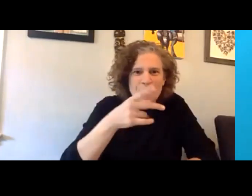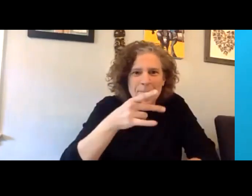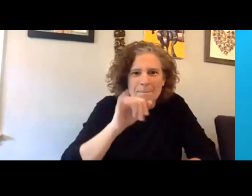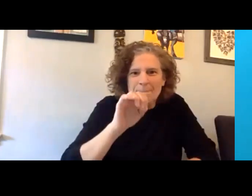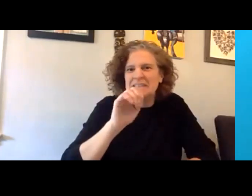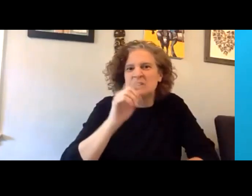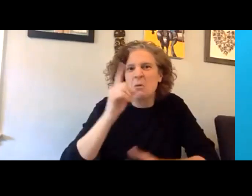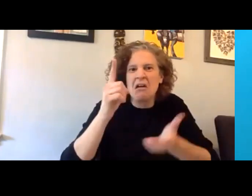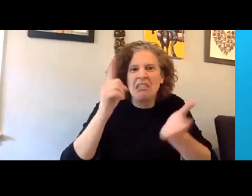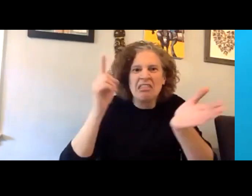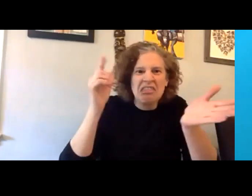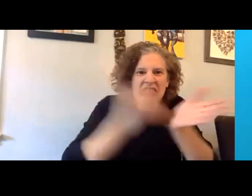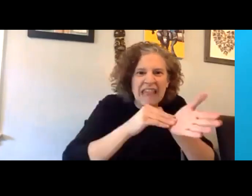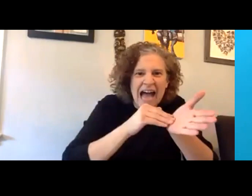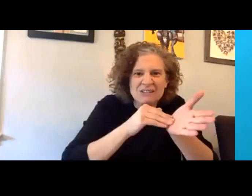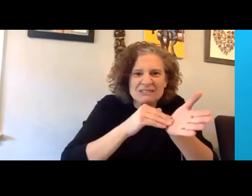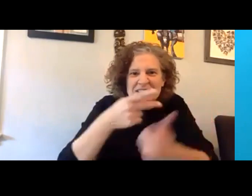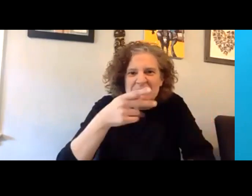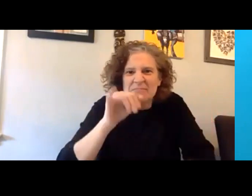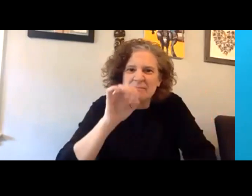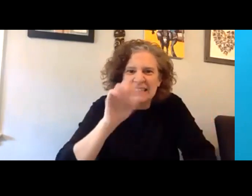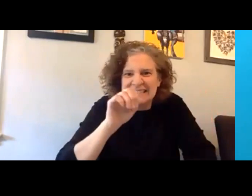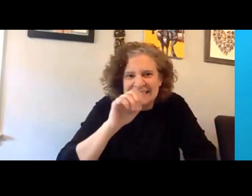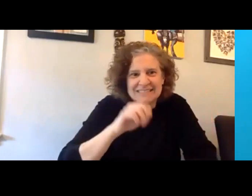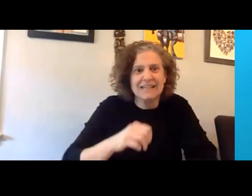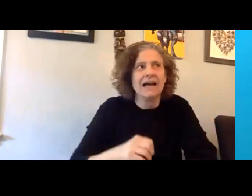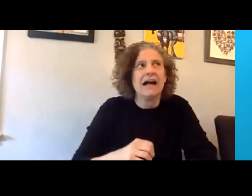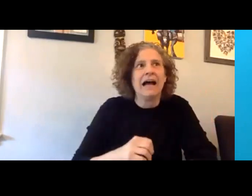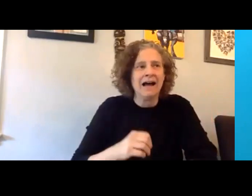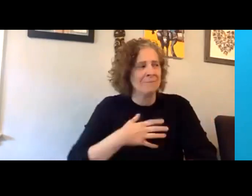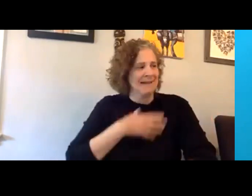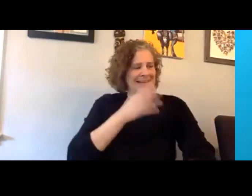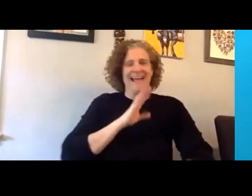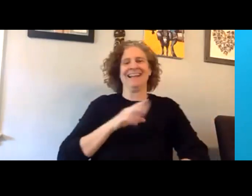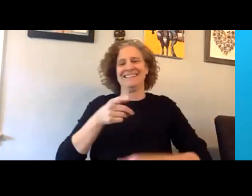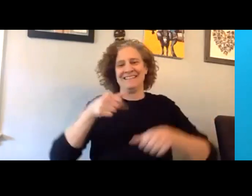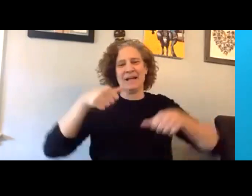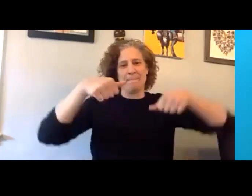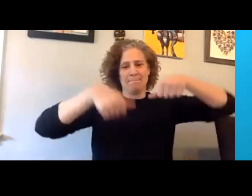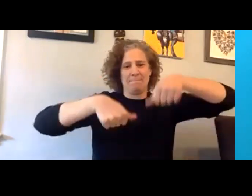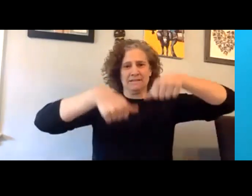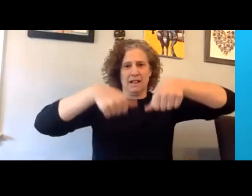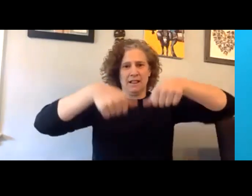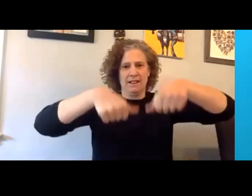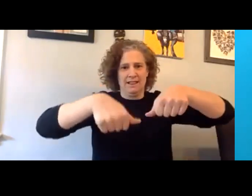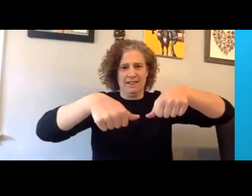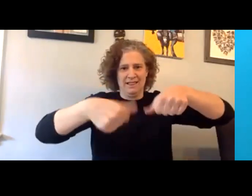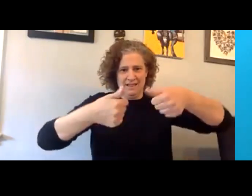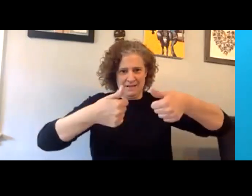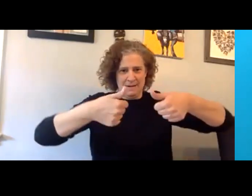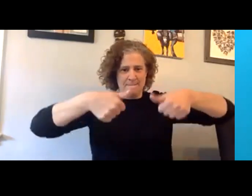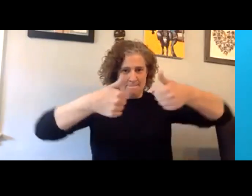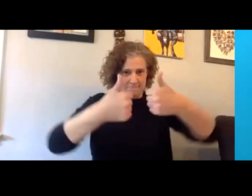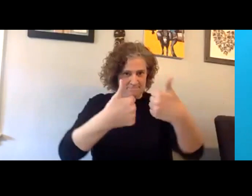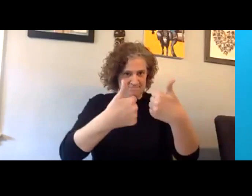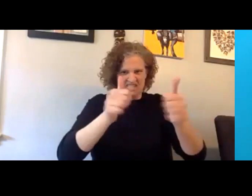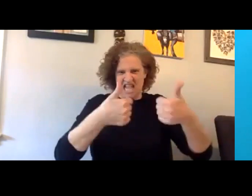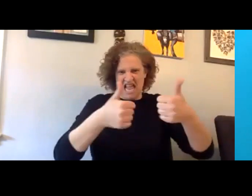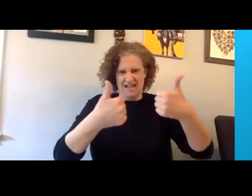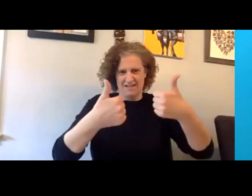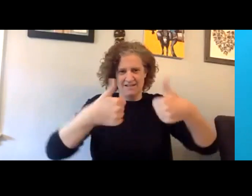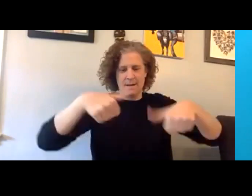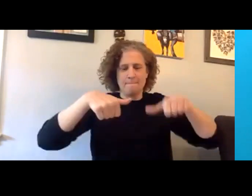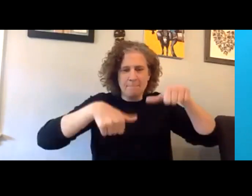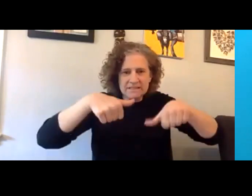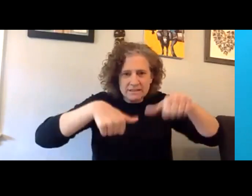Right? Many of us are doing 500-piece, 1,000-piece puzzles. Oh my God. Yeah, so that looks like this, puzzle.